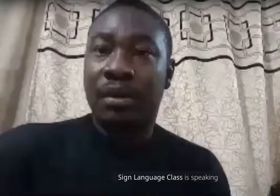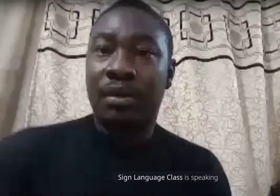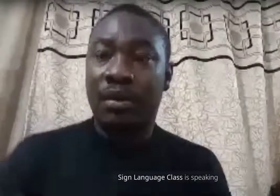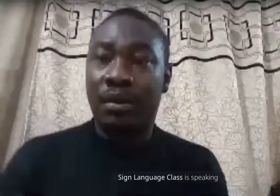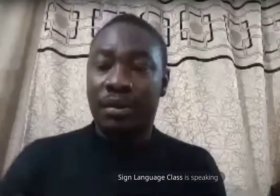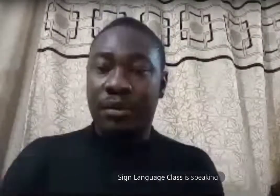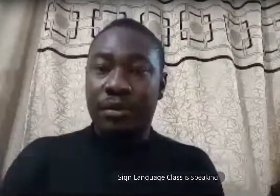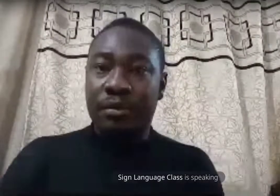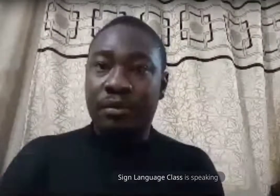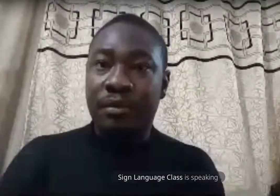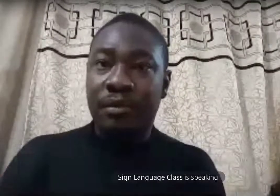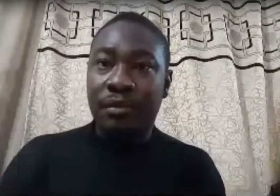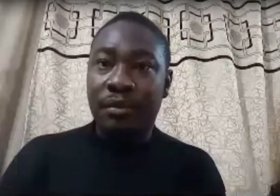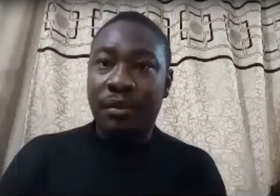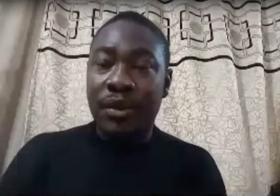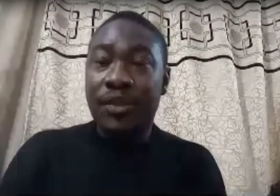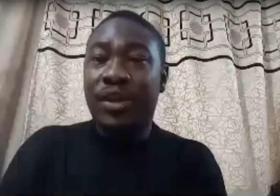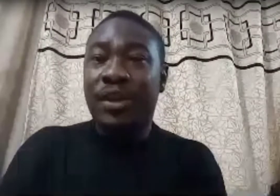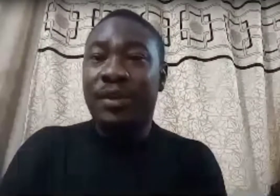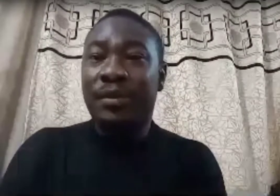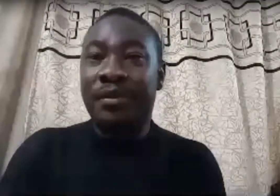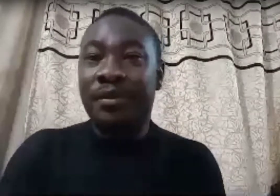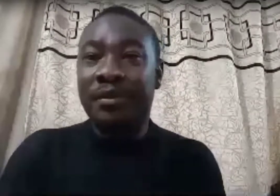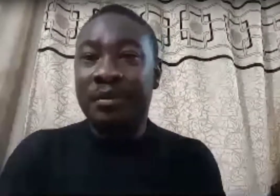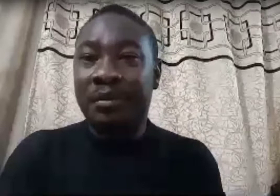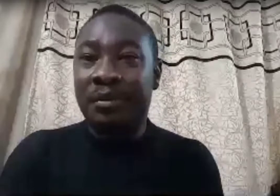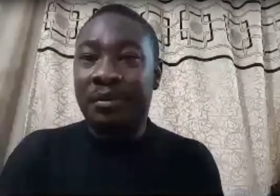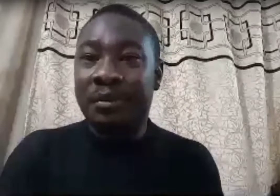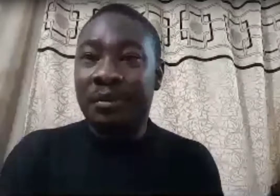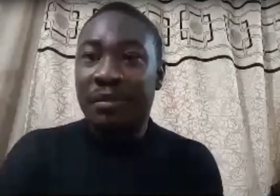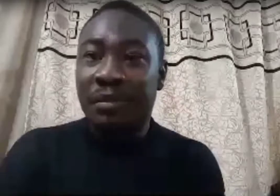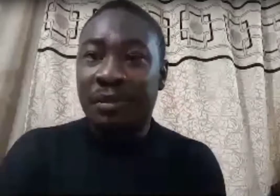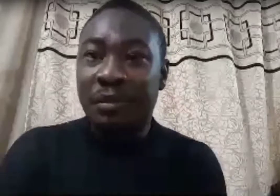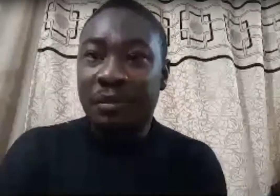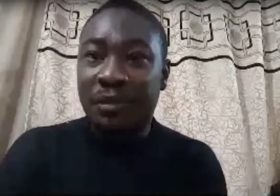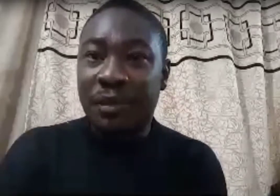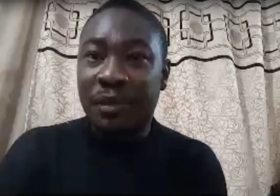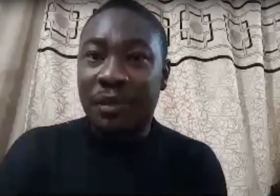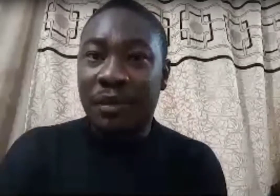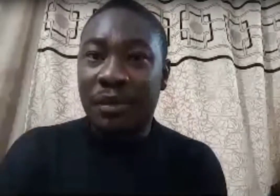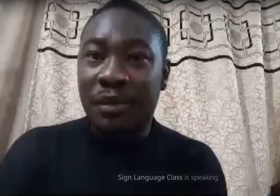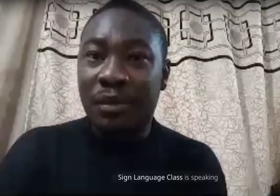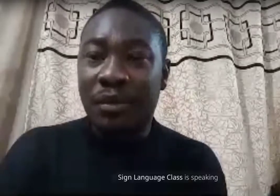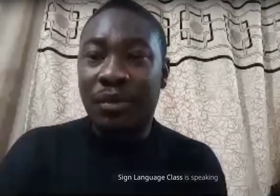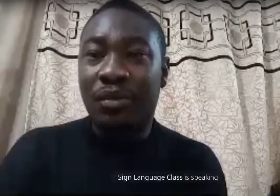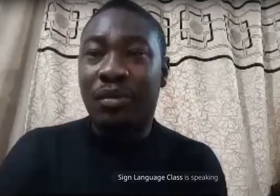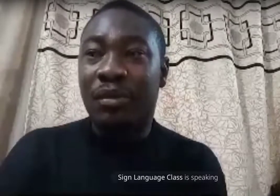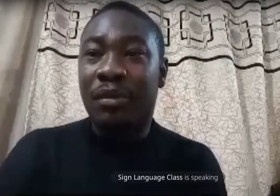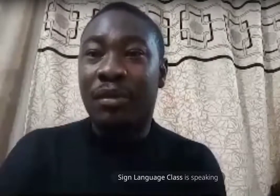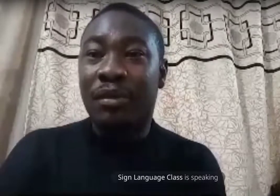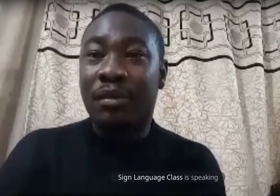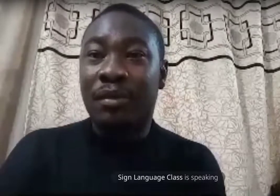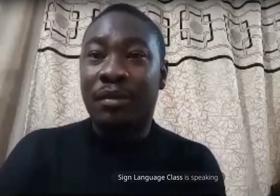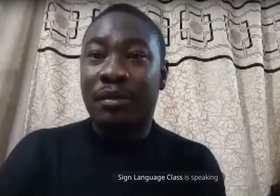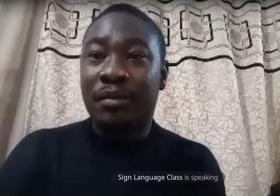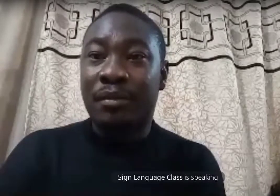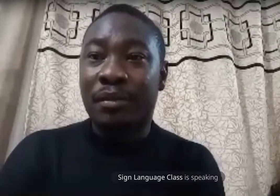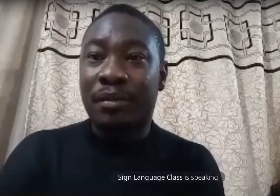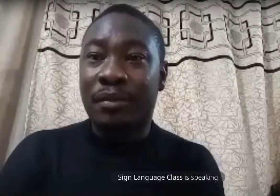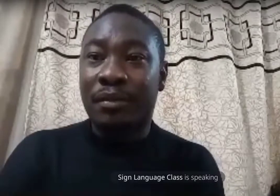Is it okay now? Yes, it is. Yes, it is. Clear. Please turn on your video, please. Let's see if we can see you at this point. Just in case the ND goes